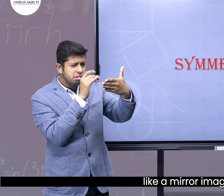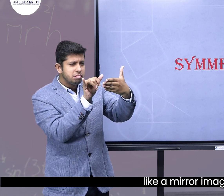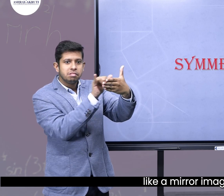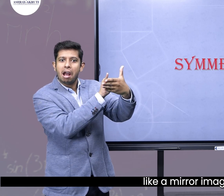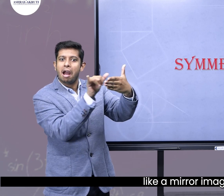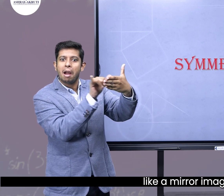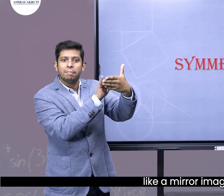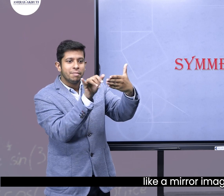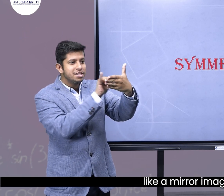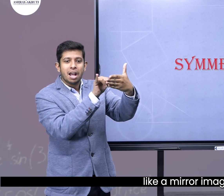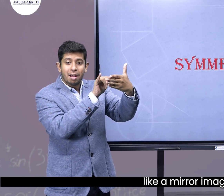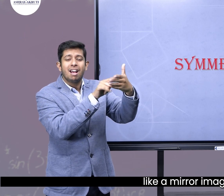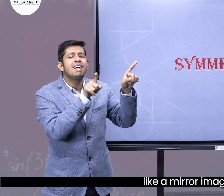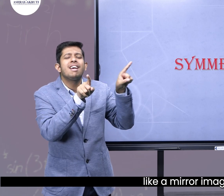like a mirror image.